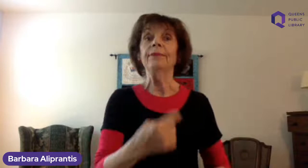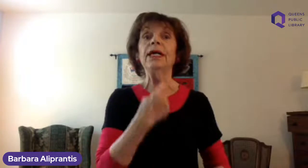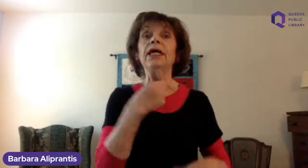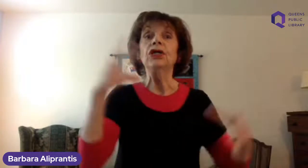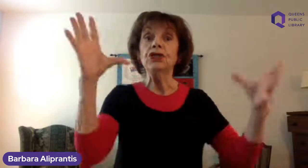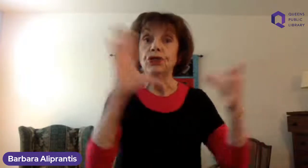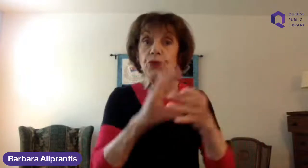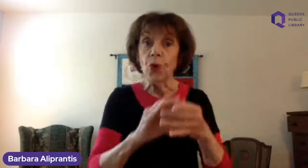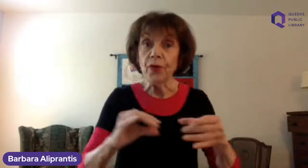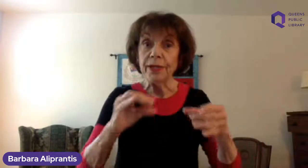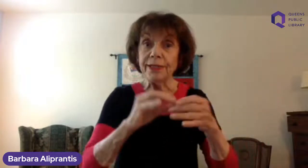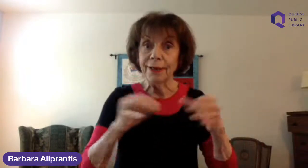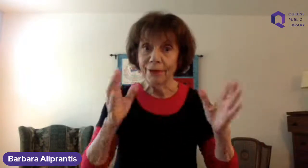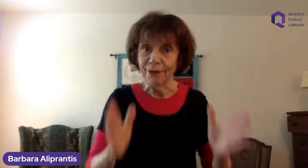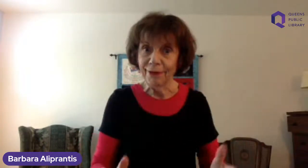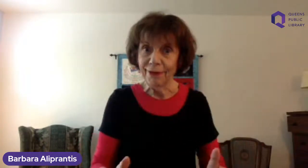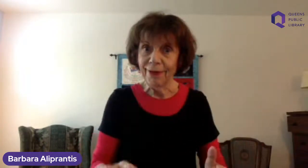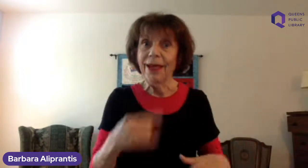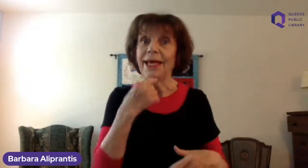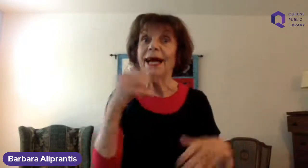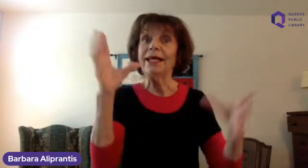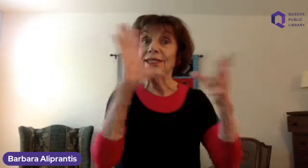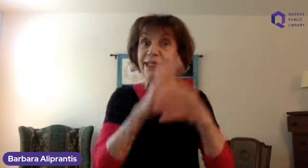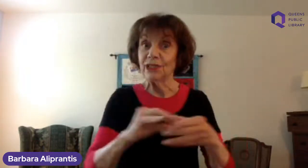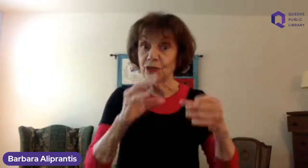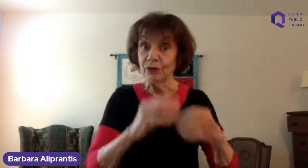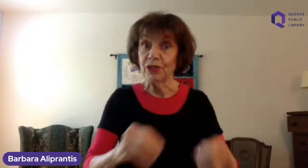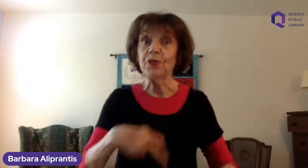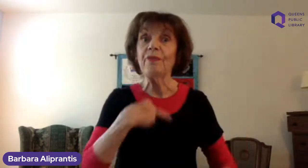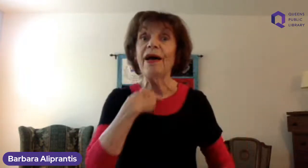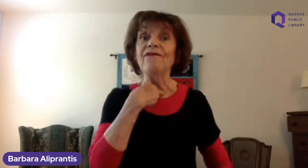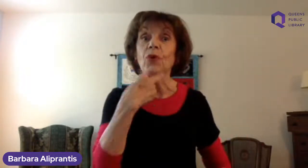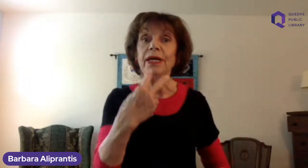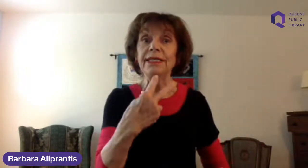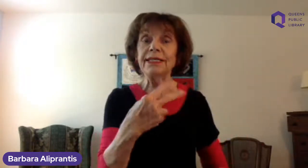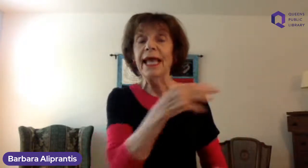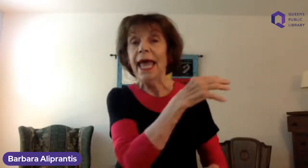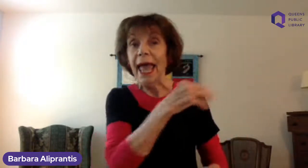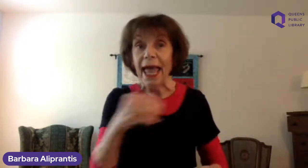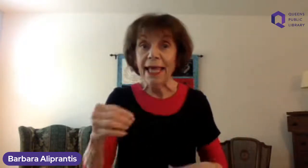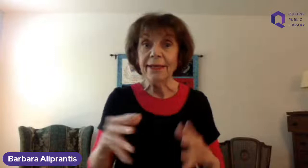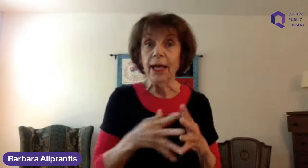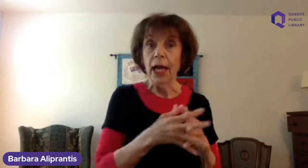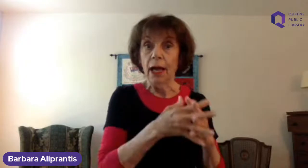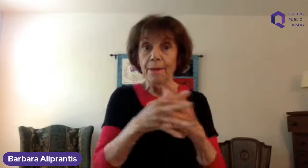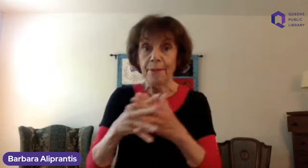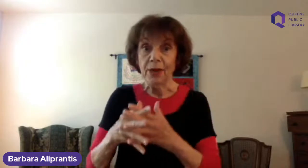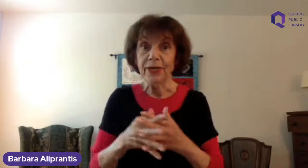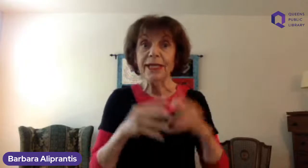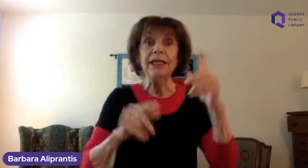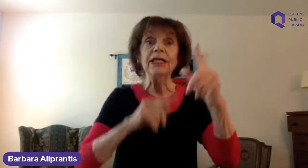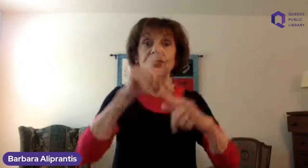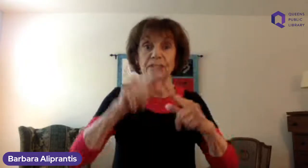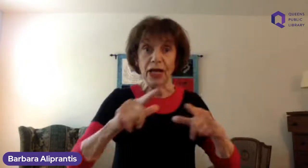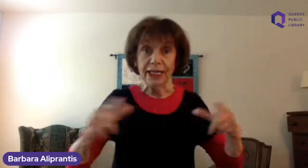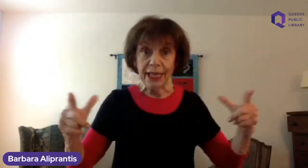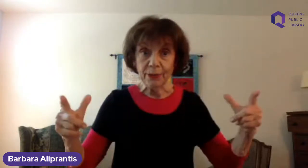a storyteller, and I'll tell stories with my voice and American Sign